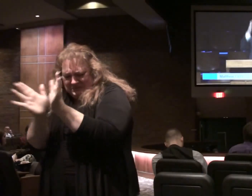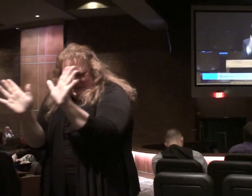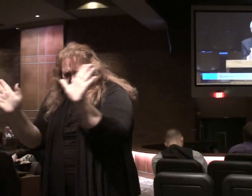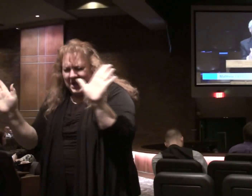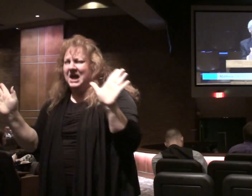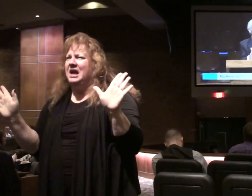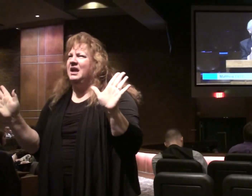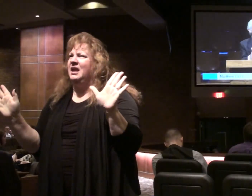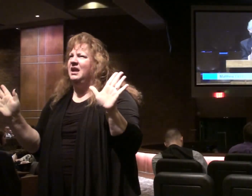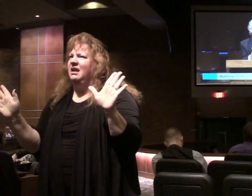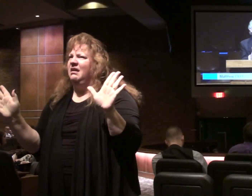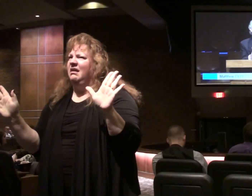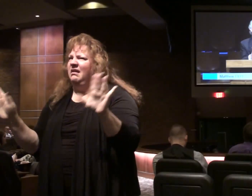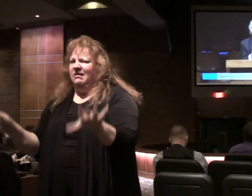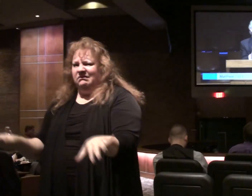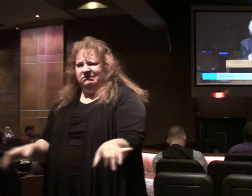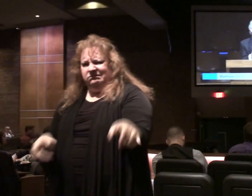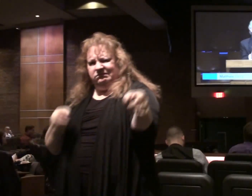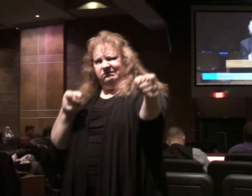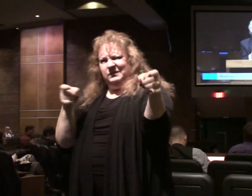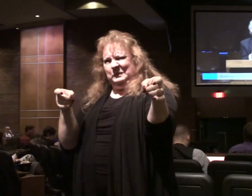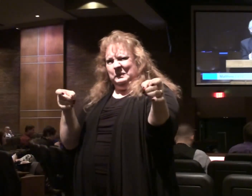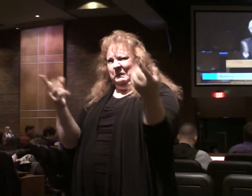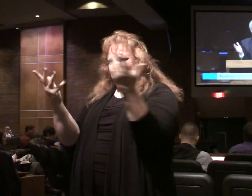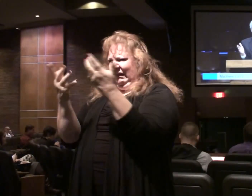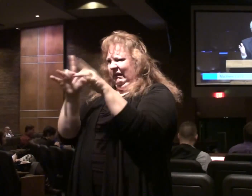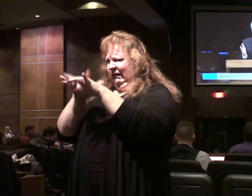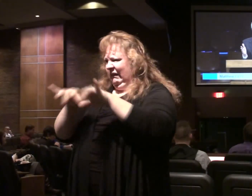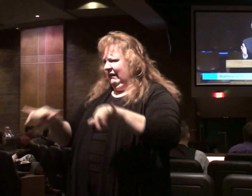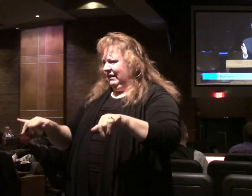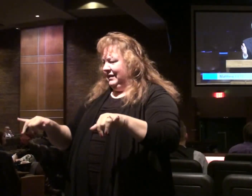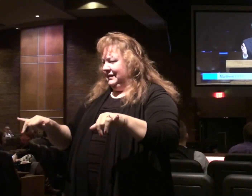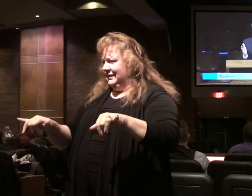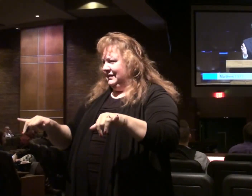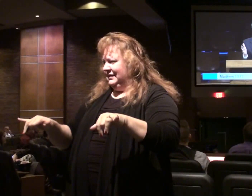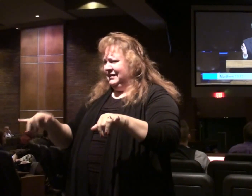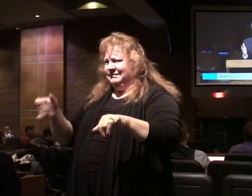and also come and rule and reign. For us, it's clear.